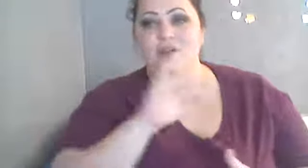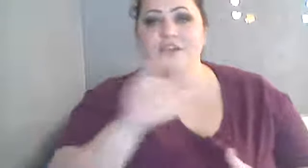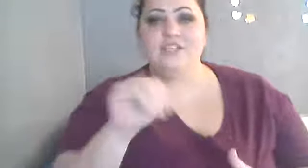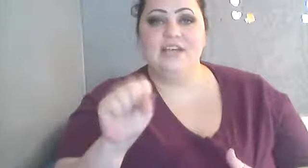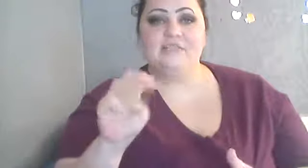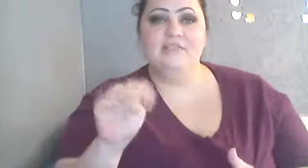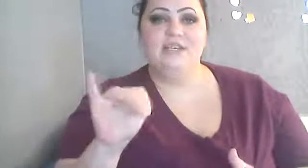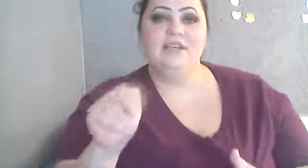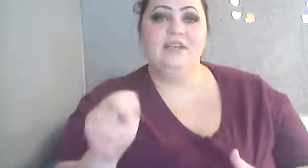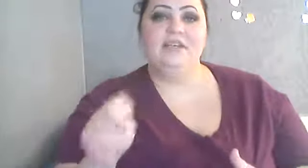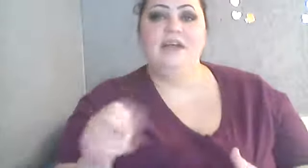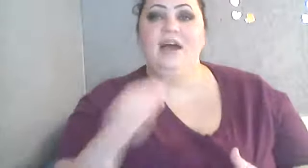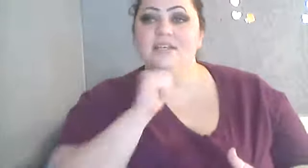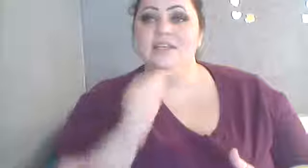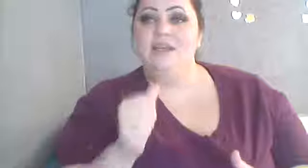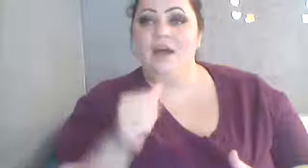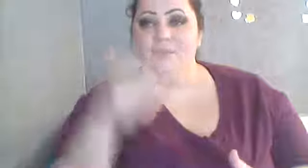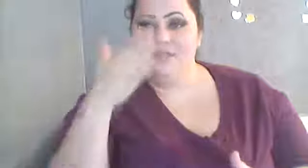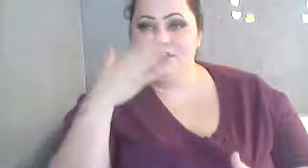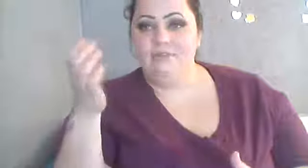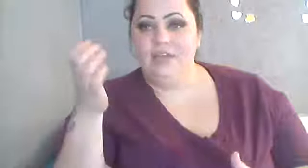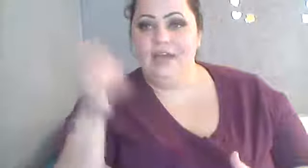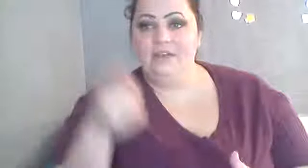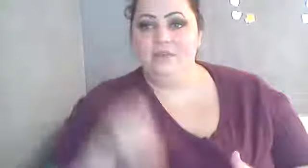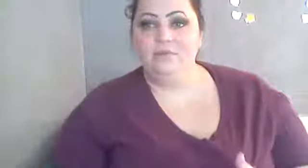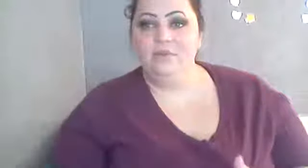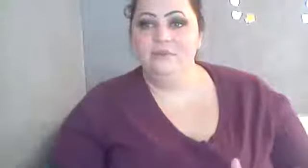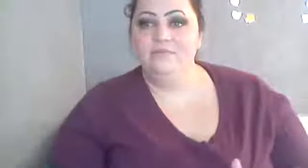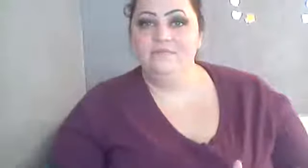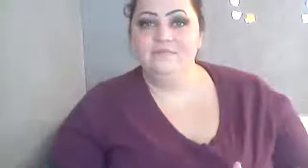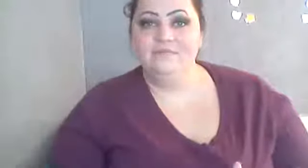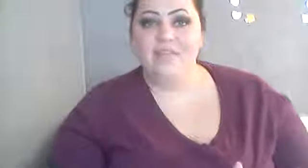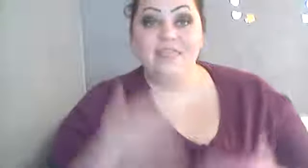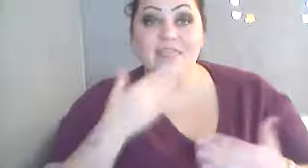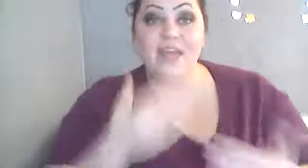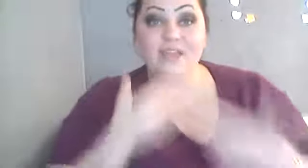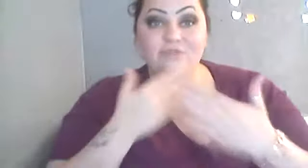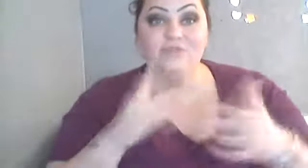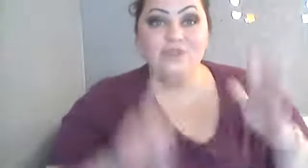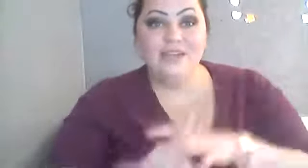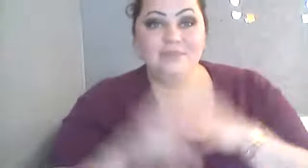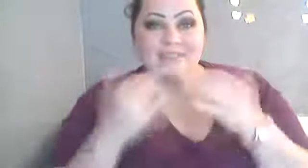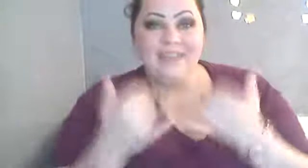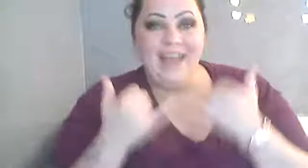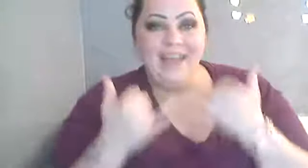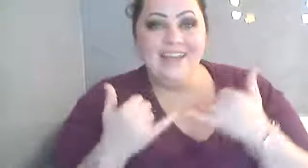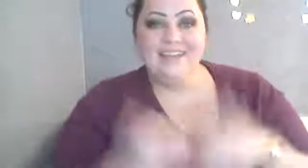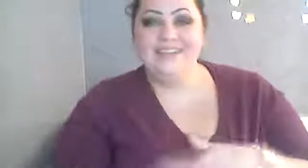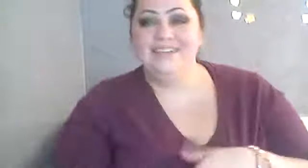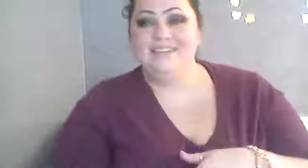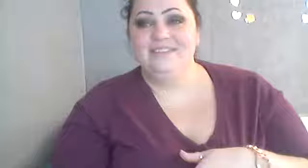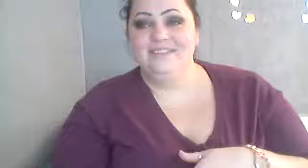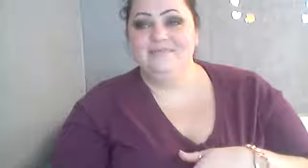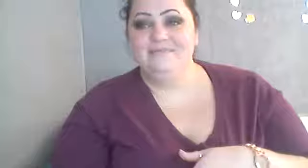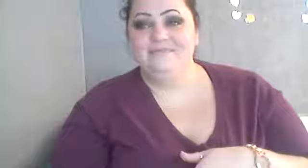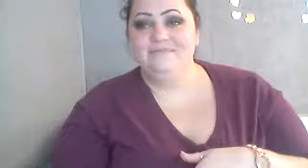sorry, Jasmine. I did not mean to forget you. Thank you for showing up today.